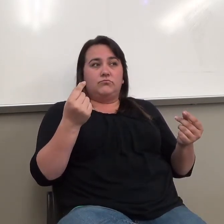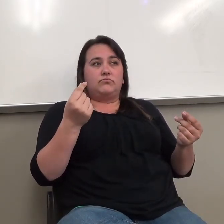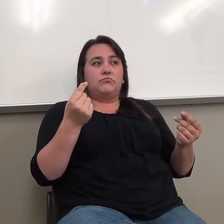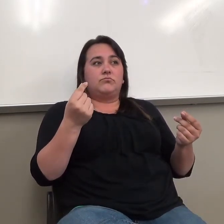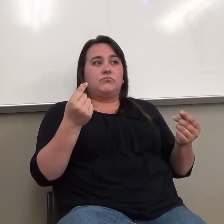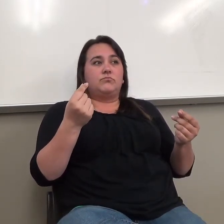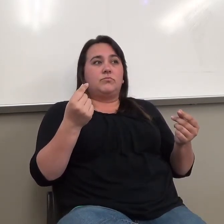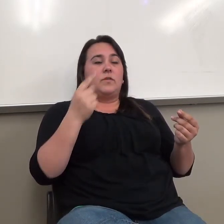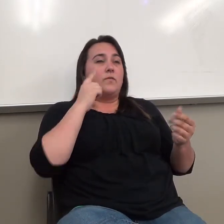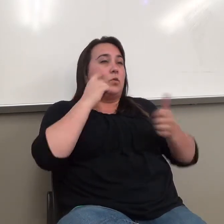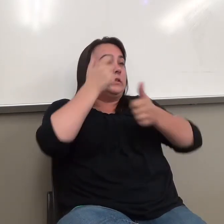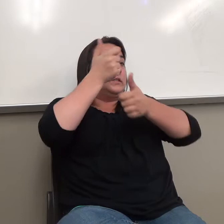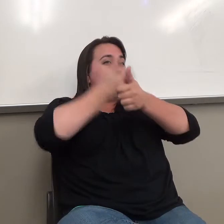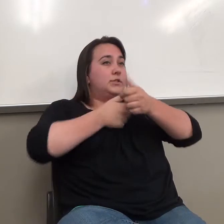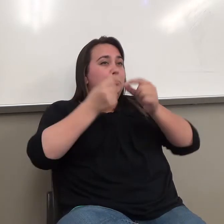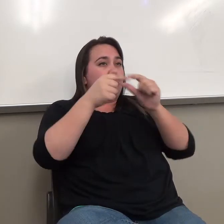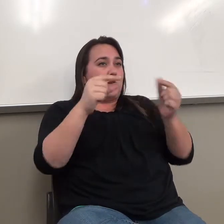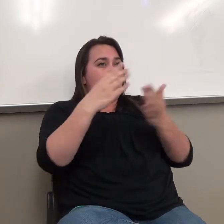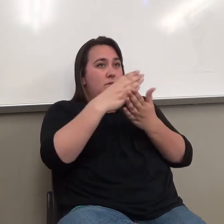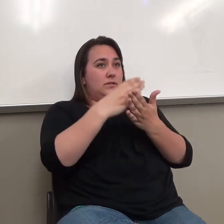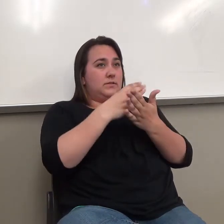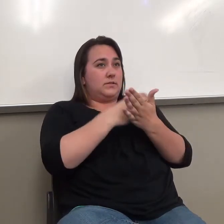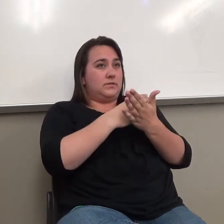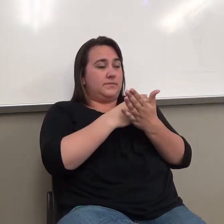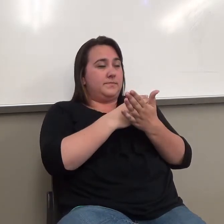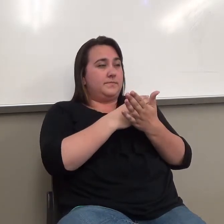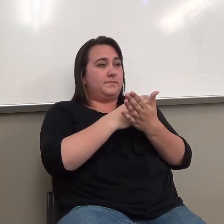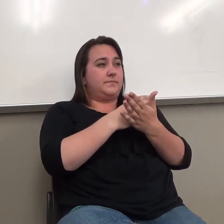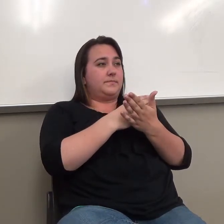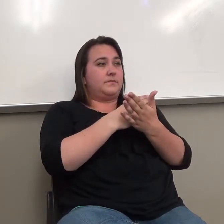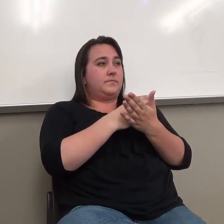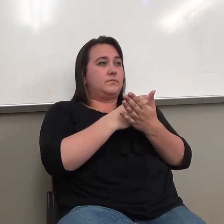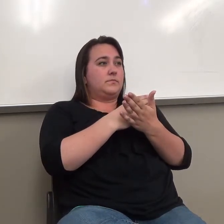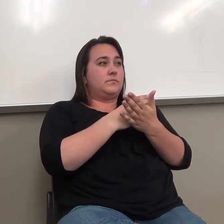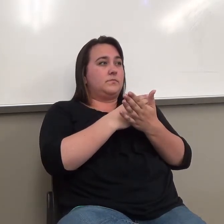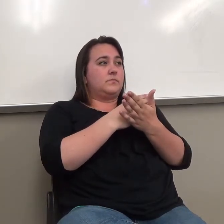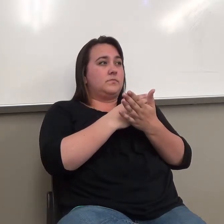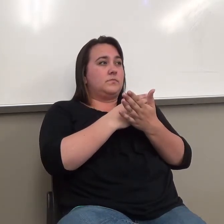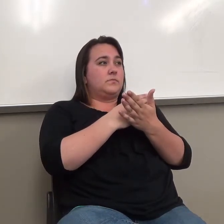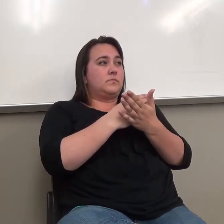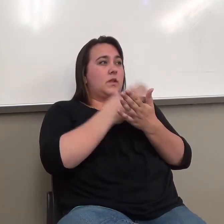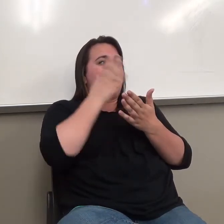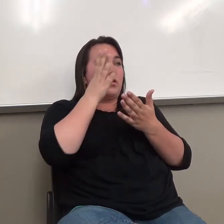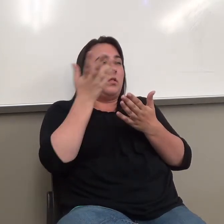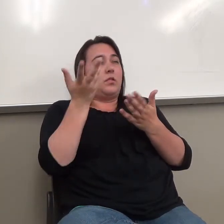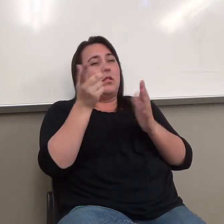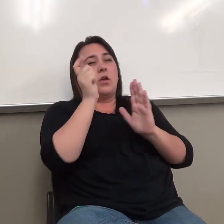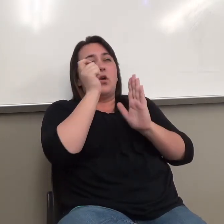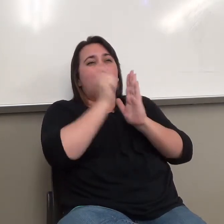for each of these grammar lessons is I'm going to pretty much write a rule up